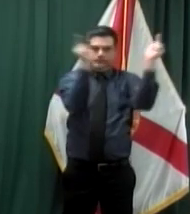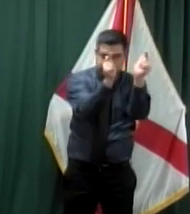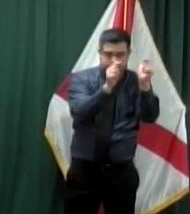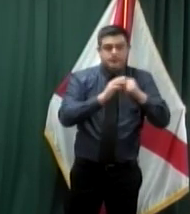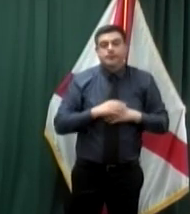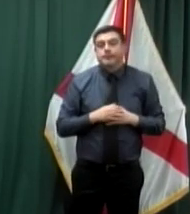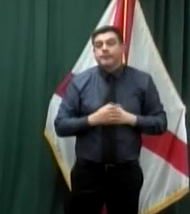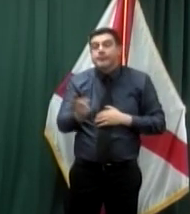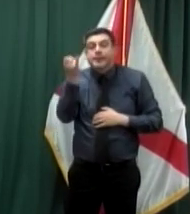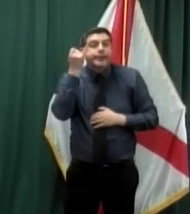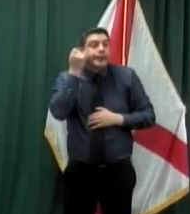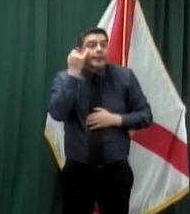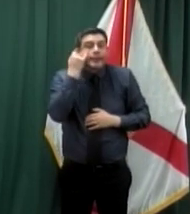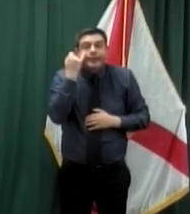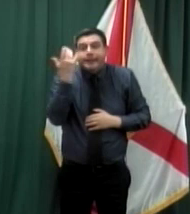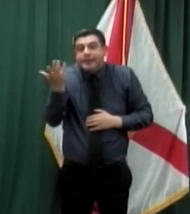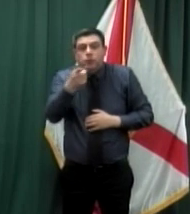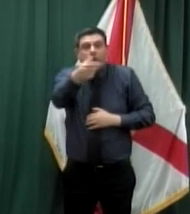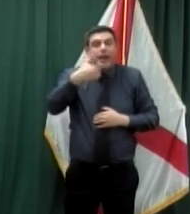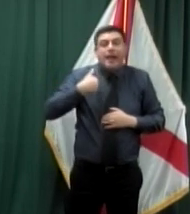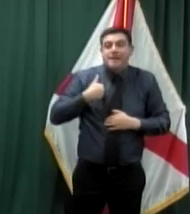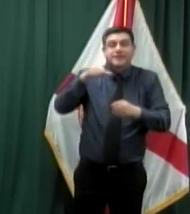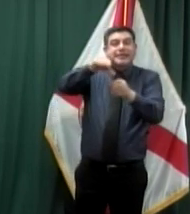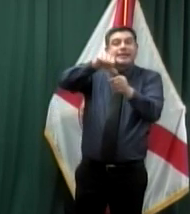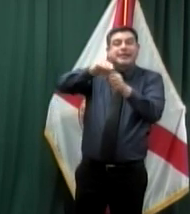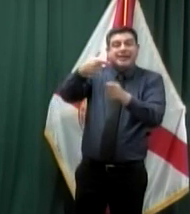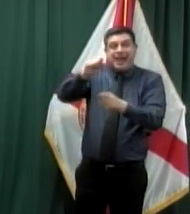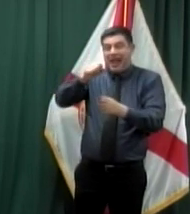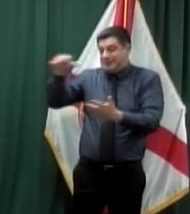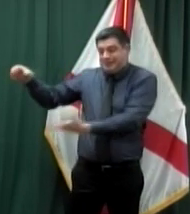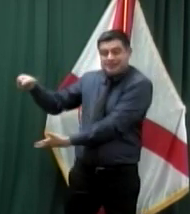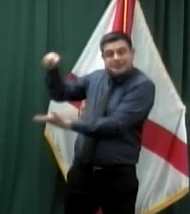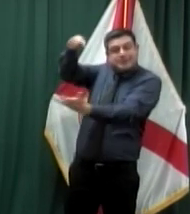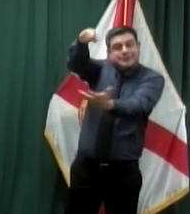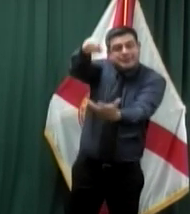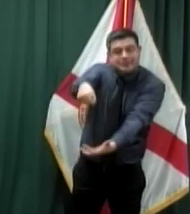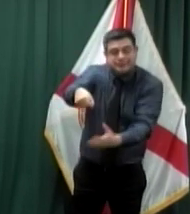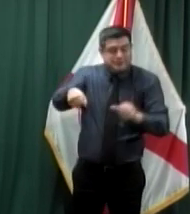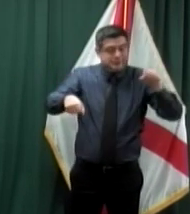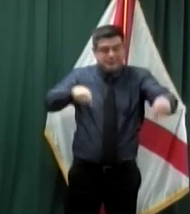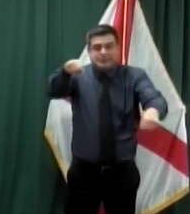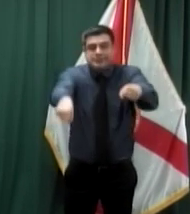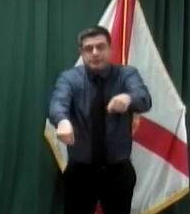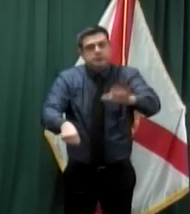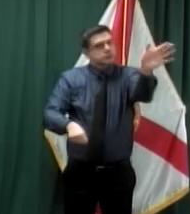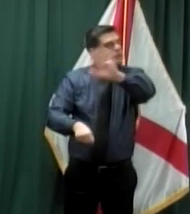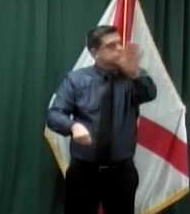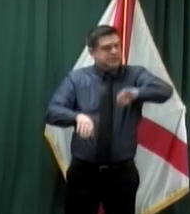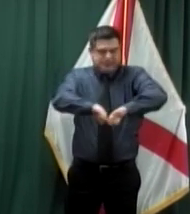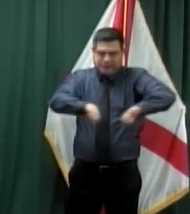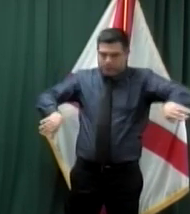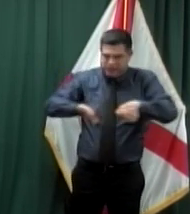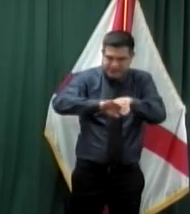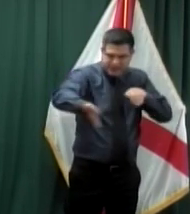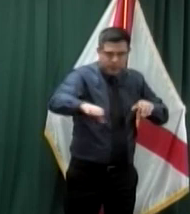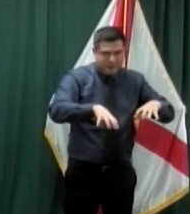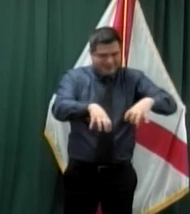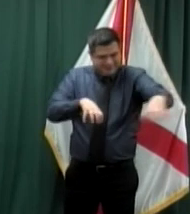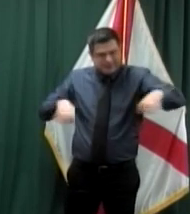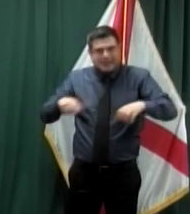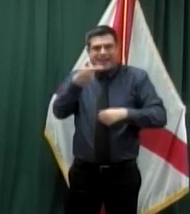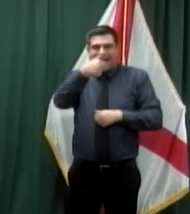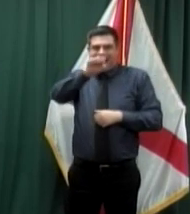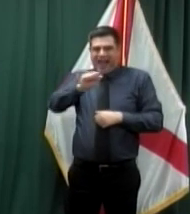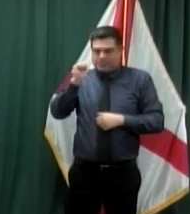your trees, remove large grouping of plants from your decks or your fences. Allow no flammable vegetation